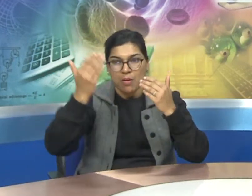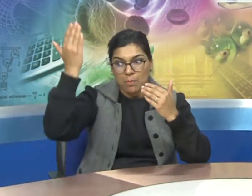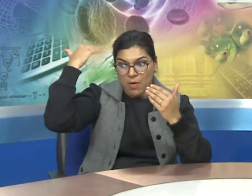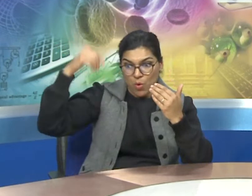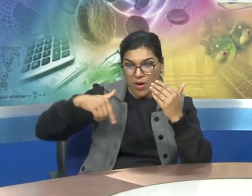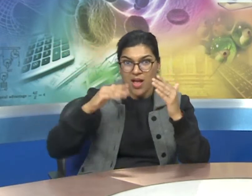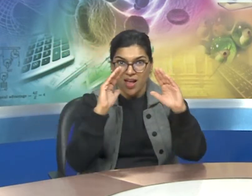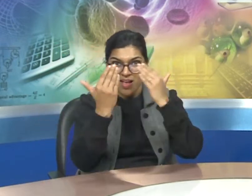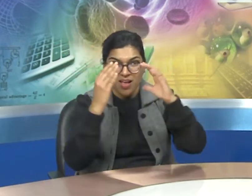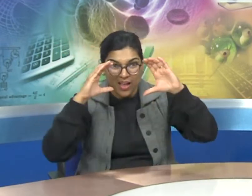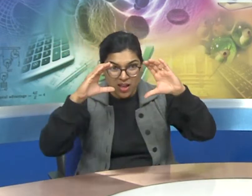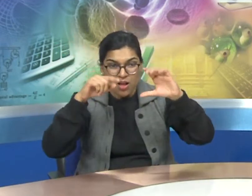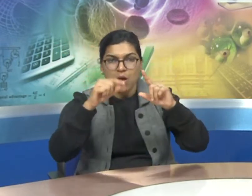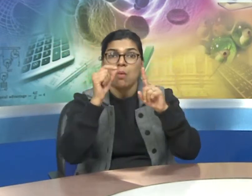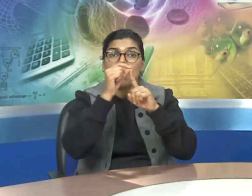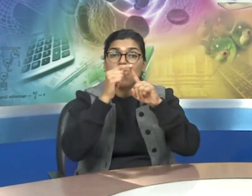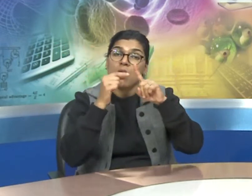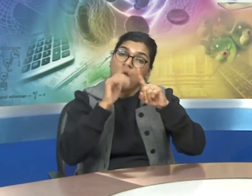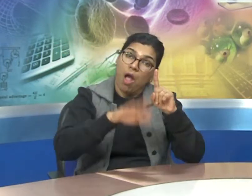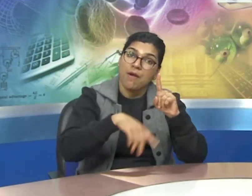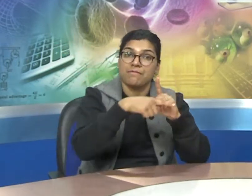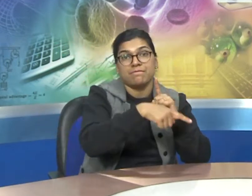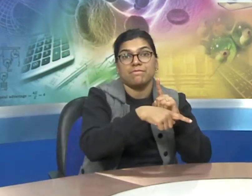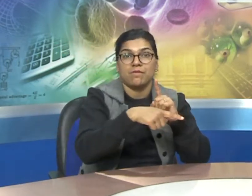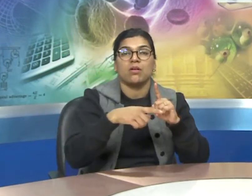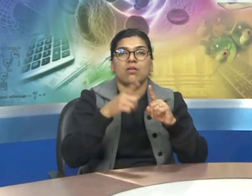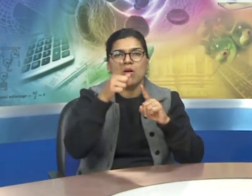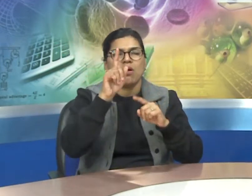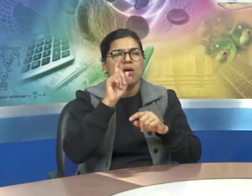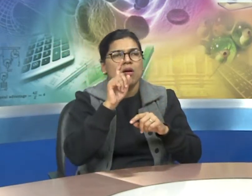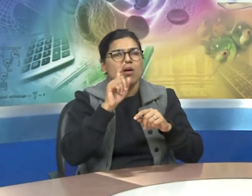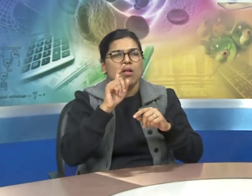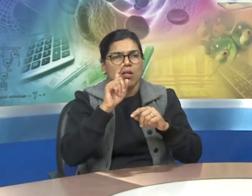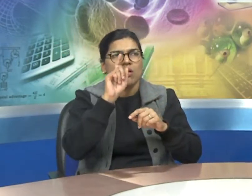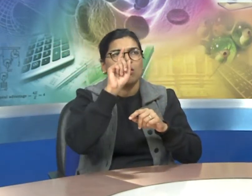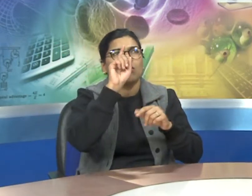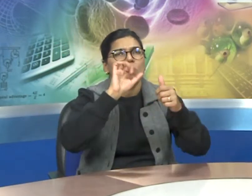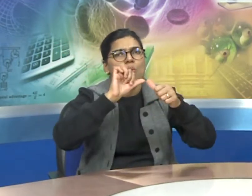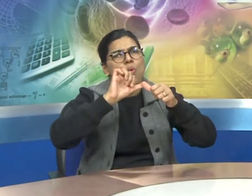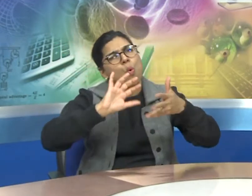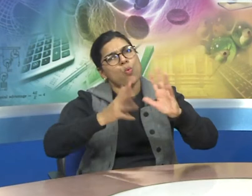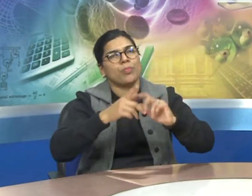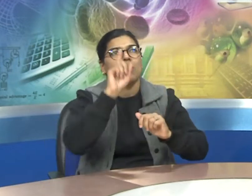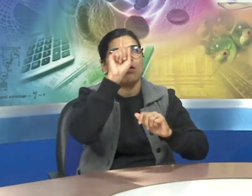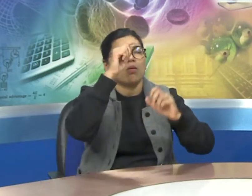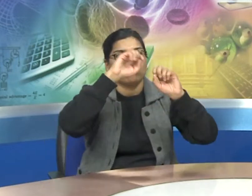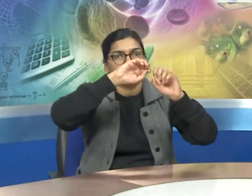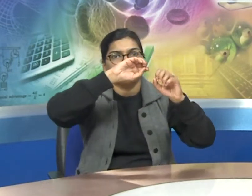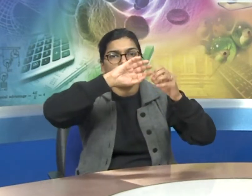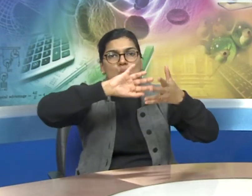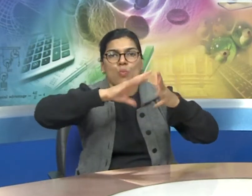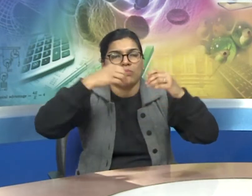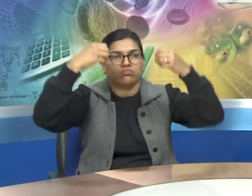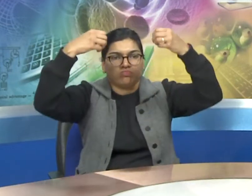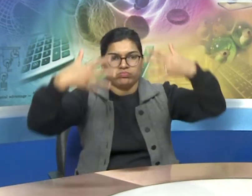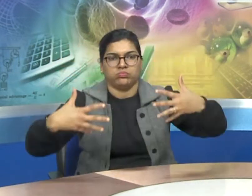things, or something which was in the past or something which is in the present. So whenever